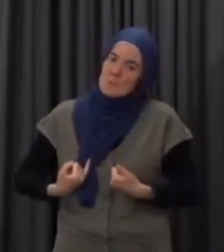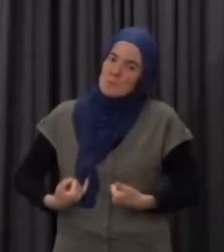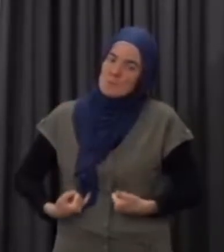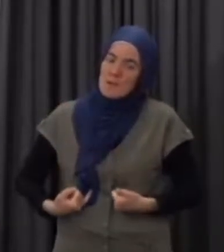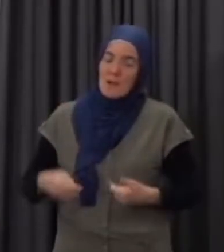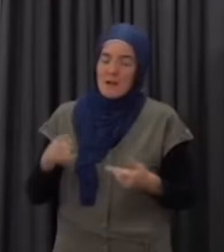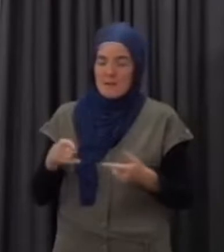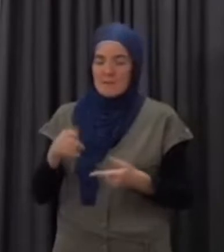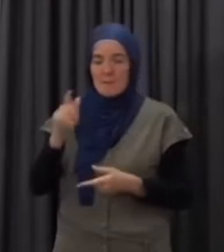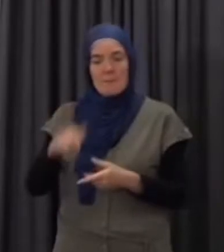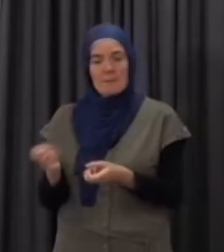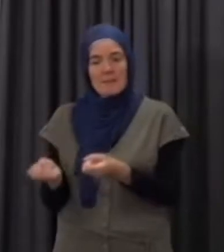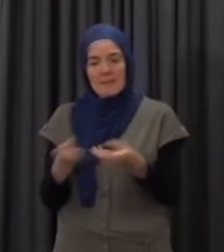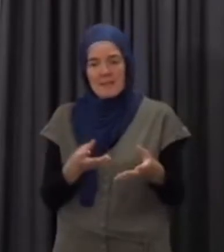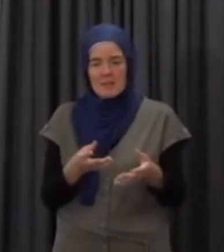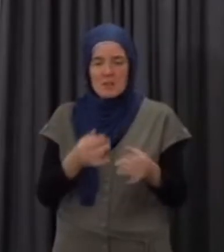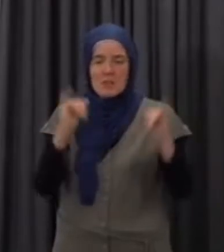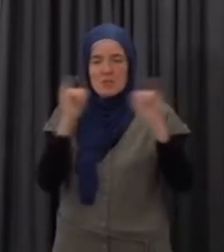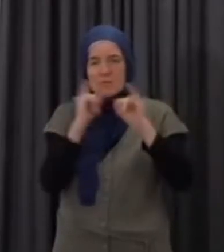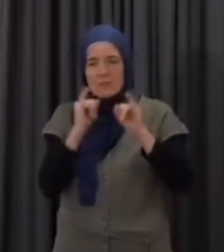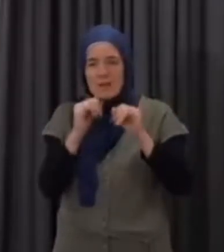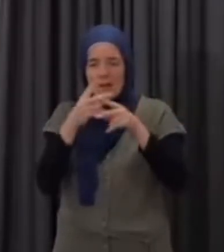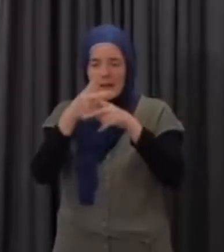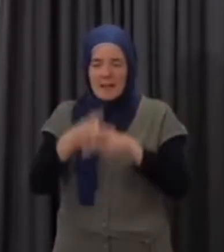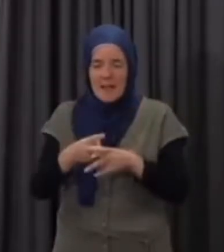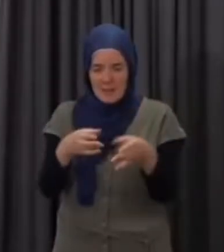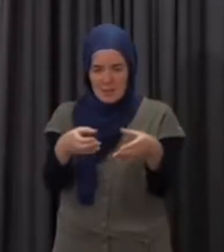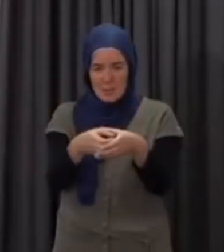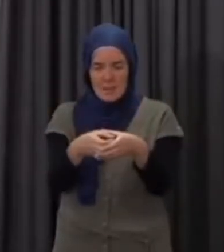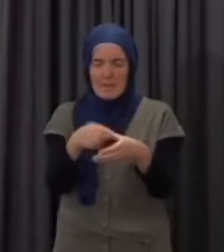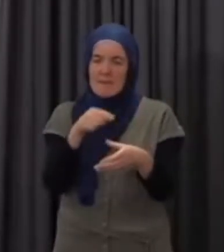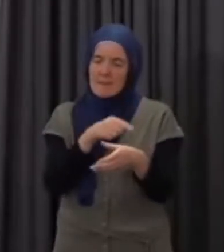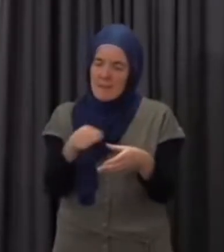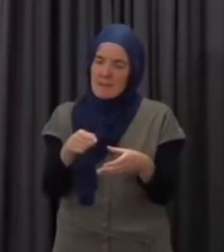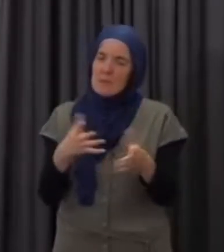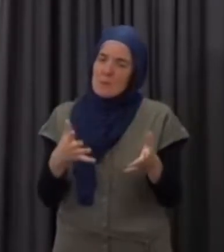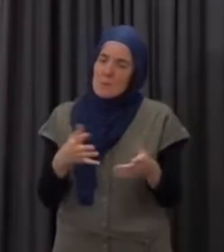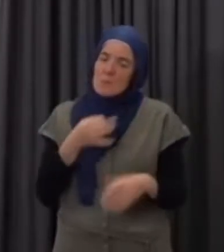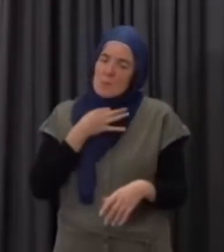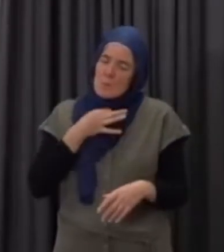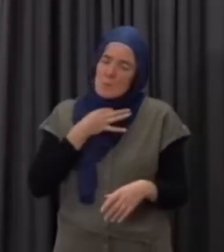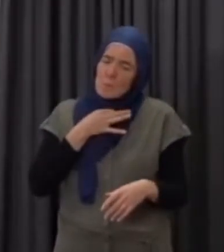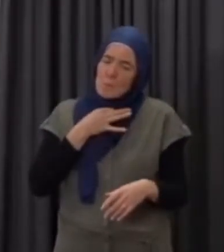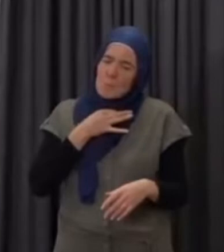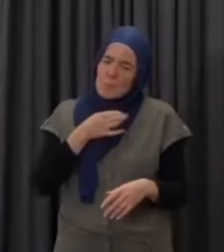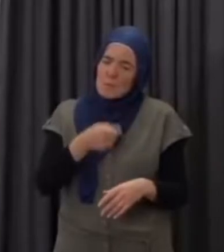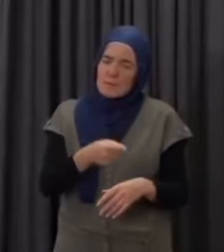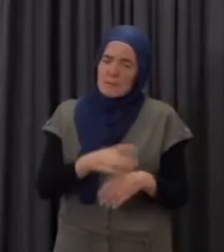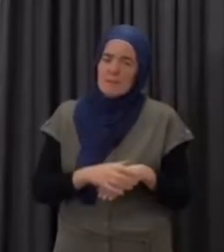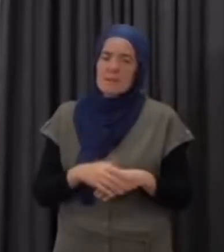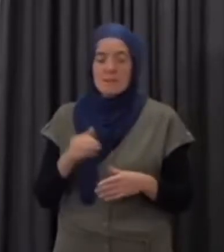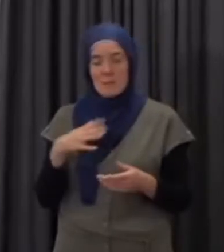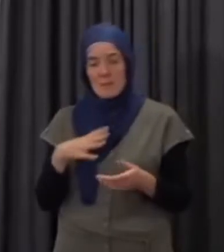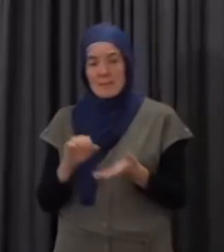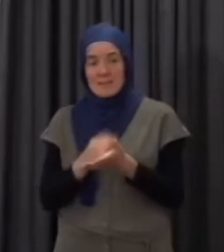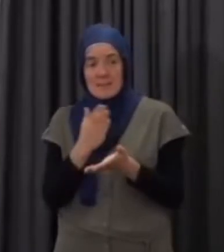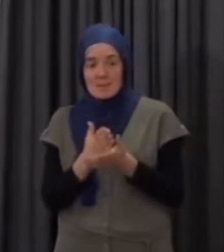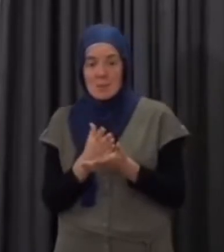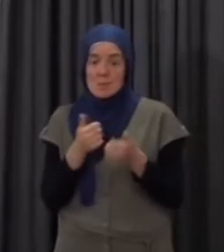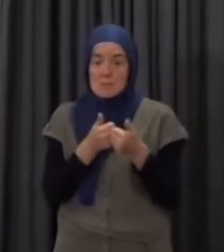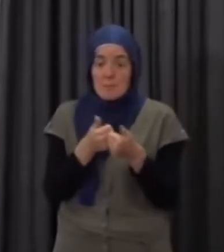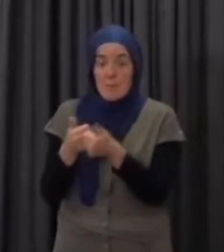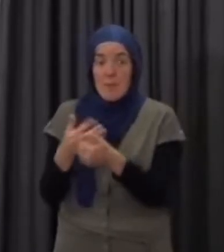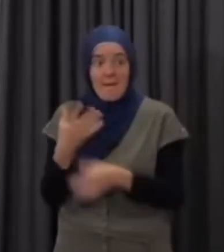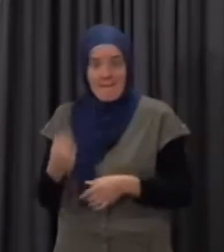care unit, they will be in a very difficult and even life-threatening situation. So we do need to make sure that the support is there. But I